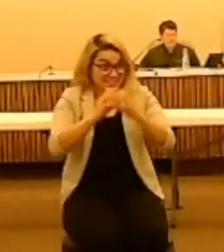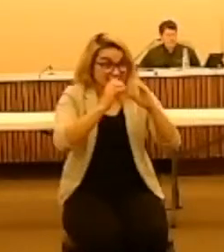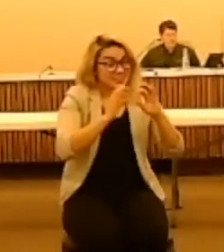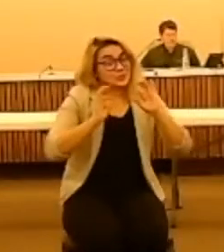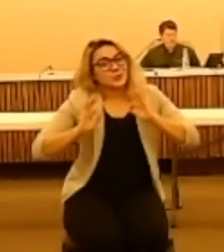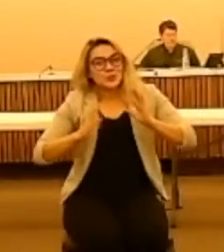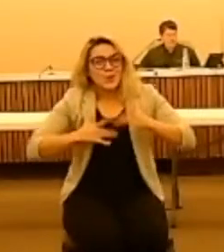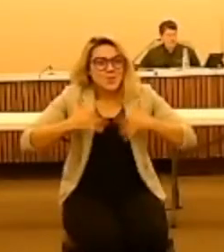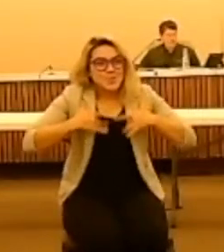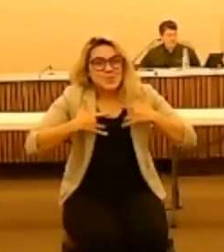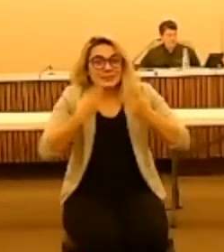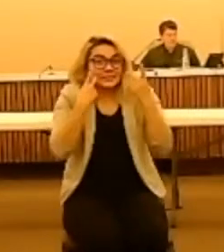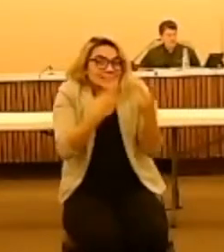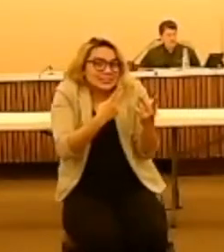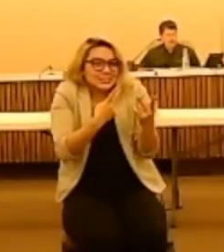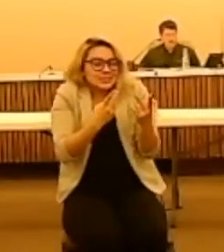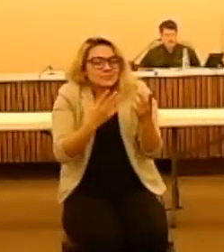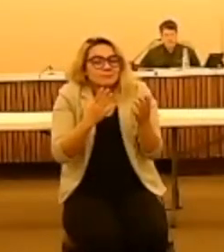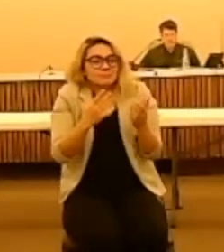That'll be a nice addition